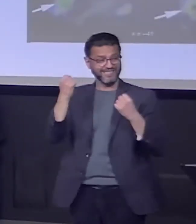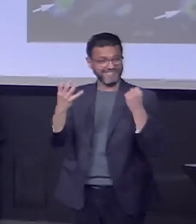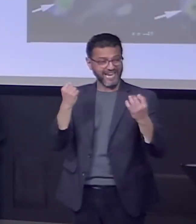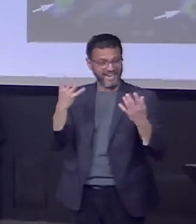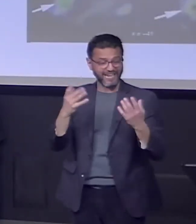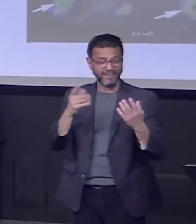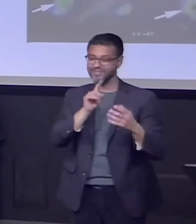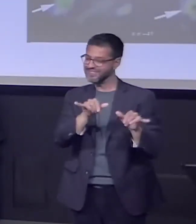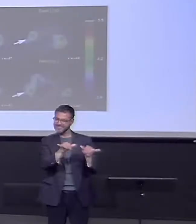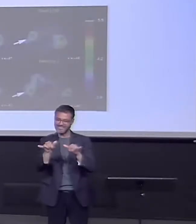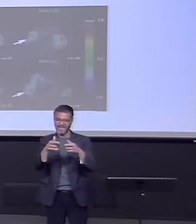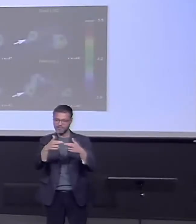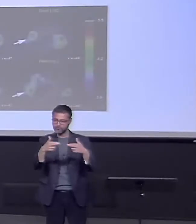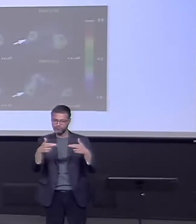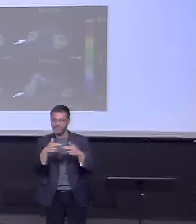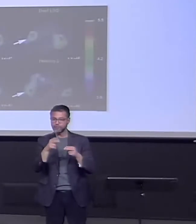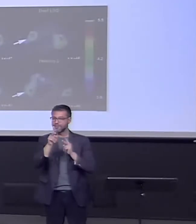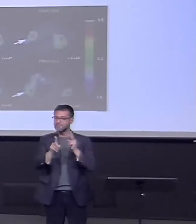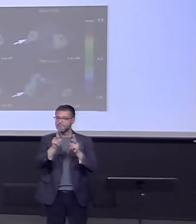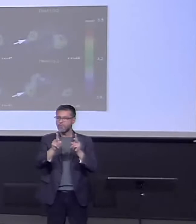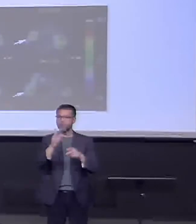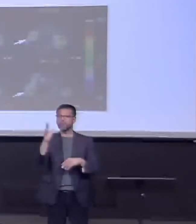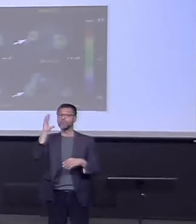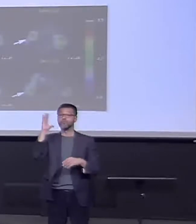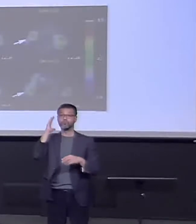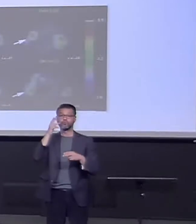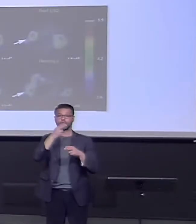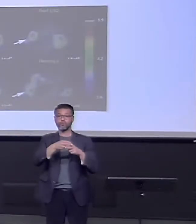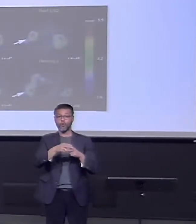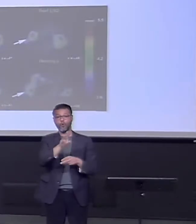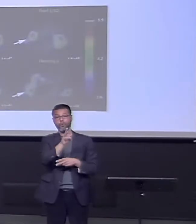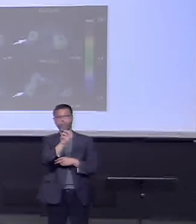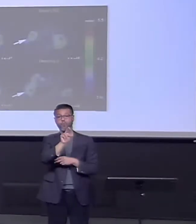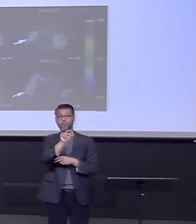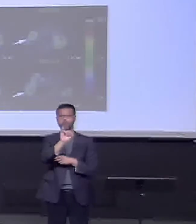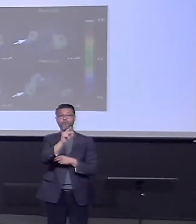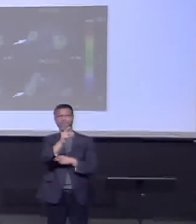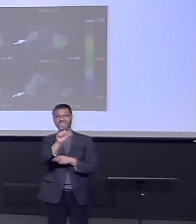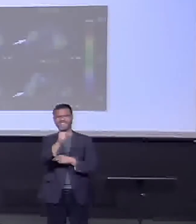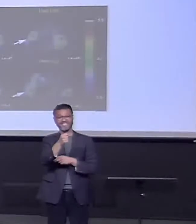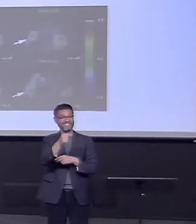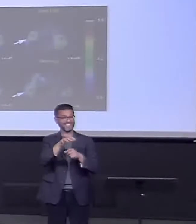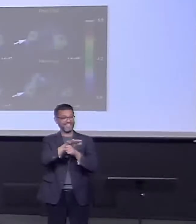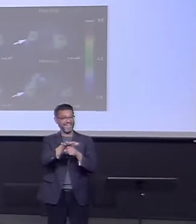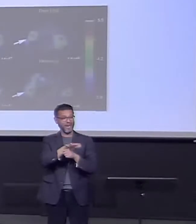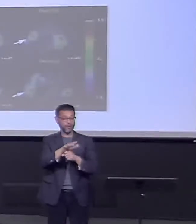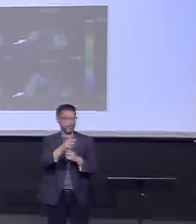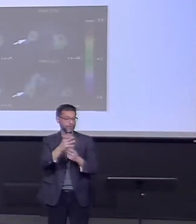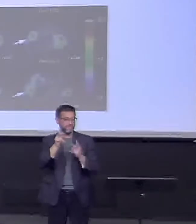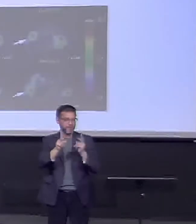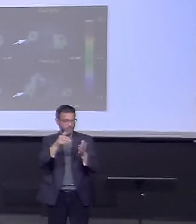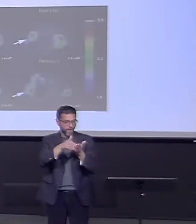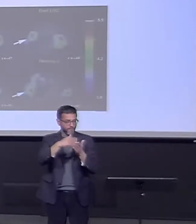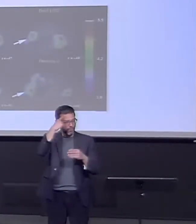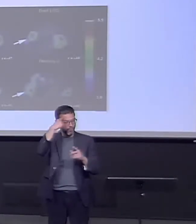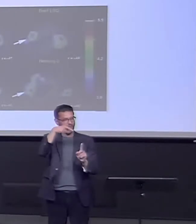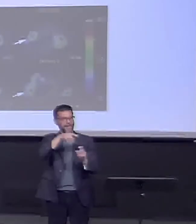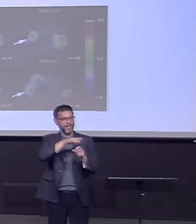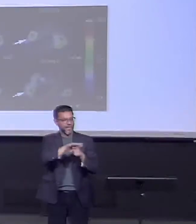that people used to refer to as Wernicke's area and were thought of as the region for